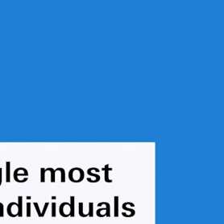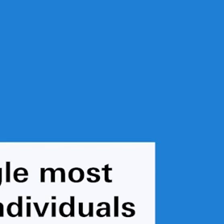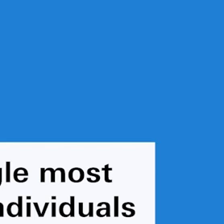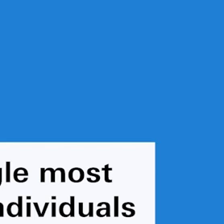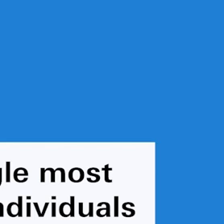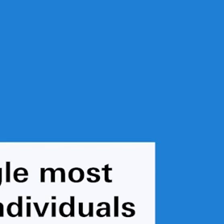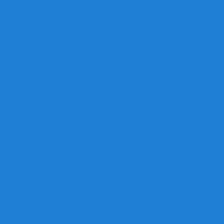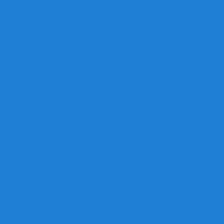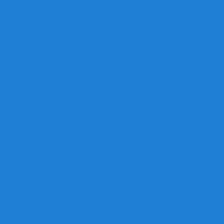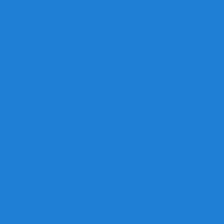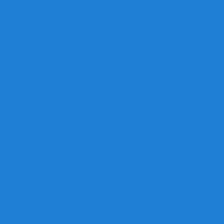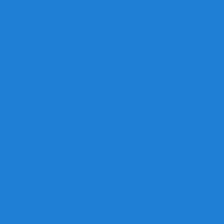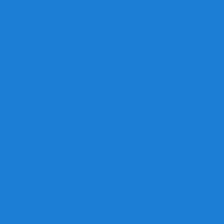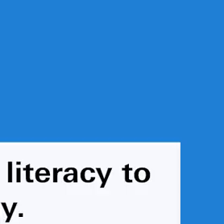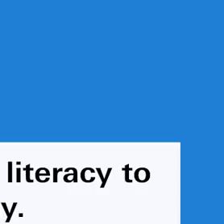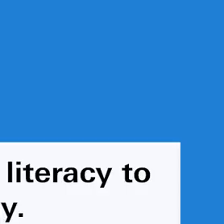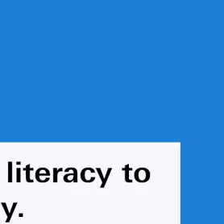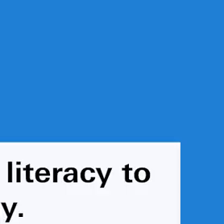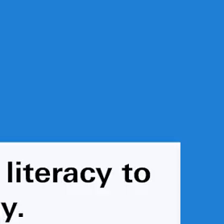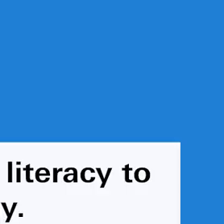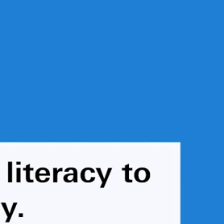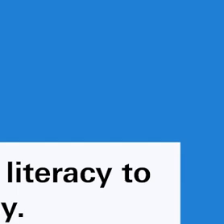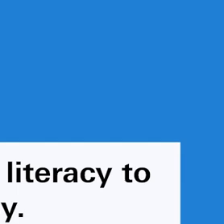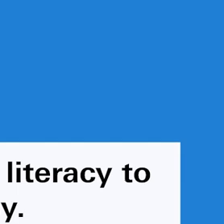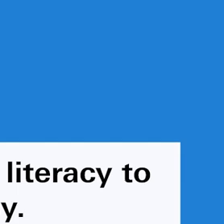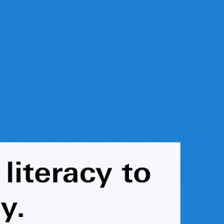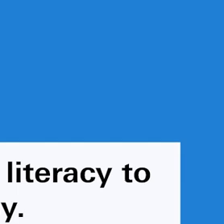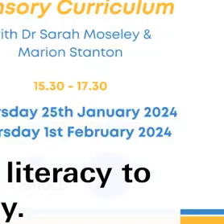for individuals who require AAC.